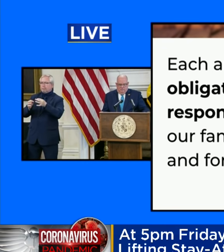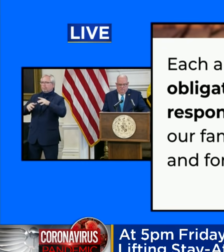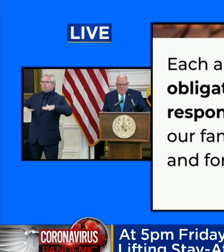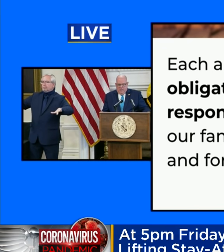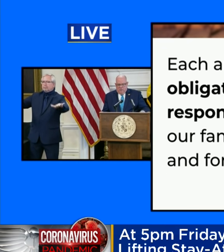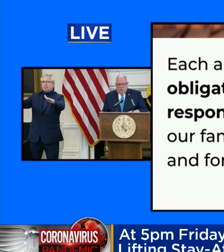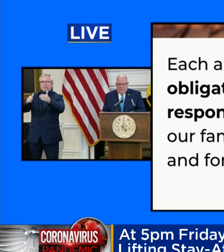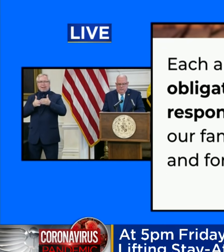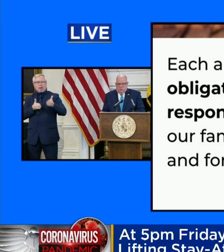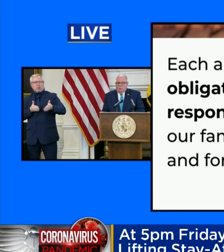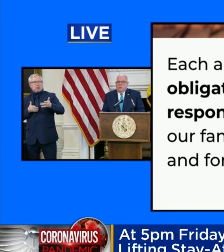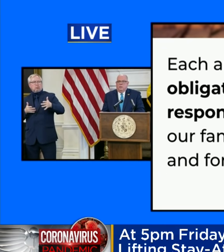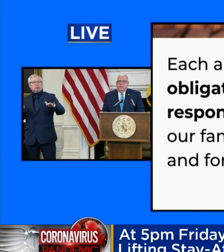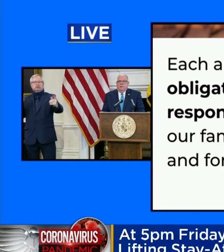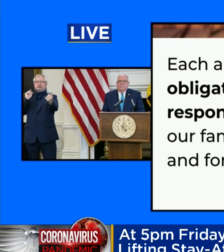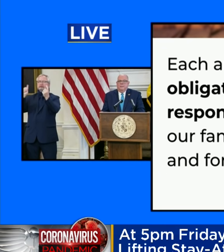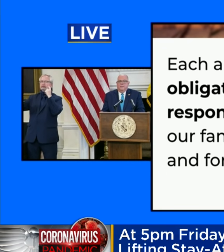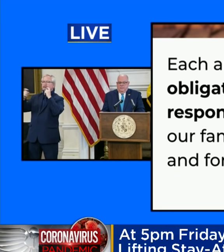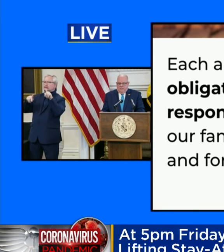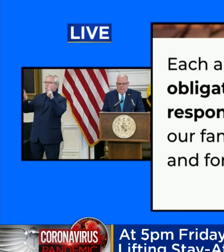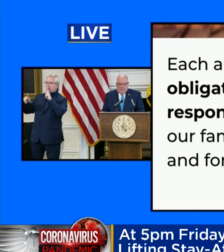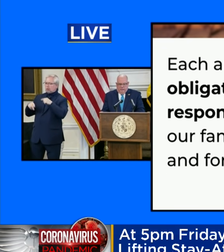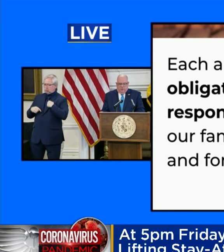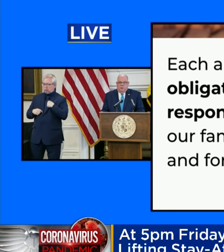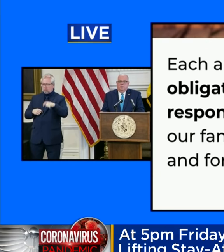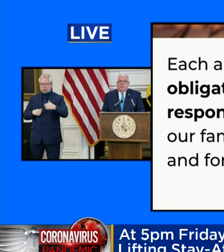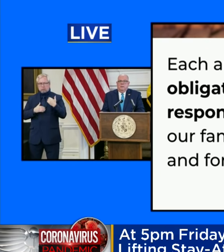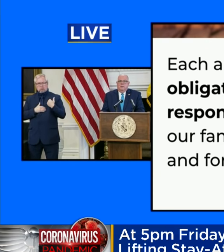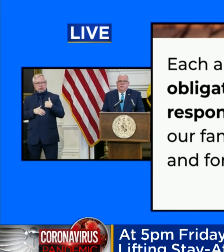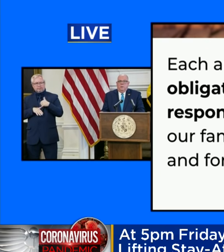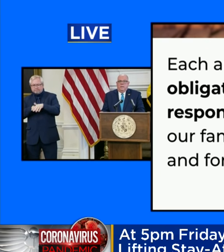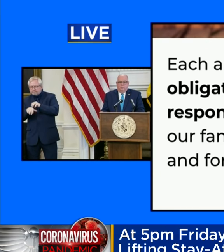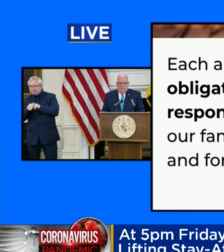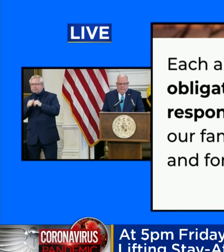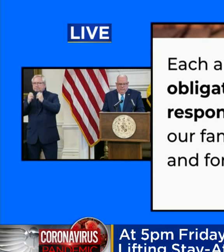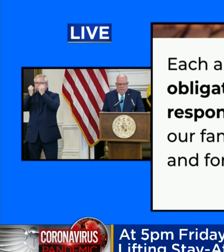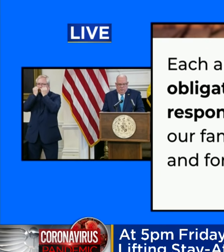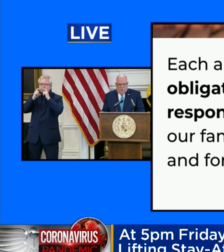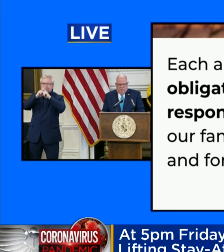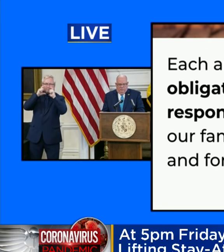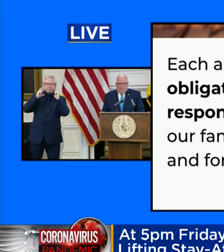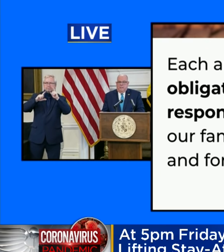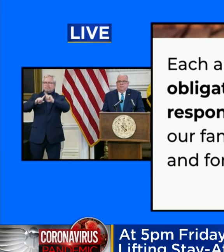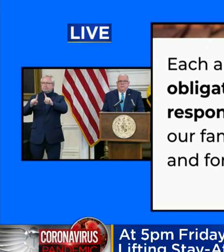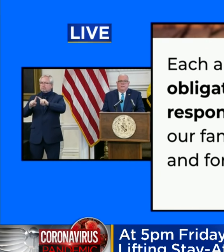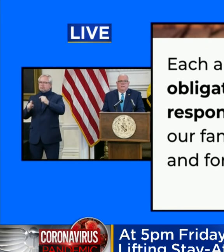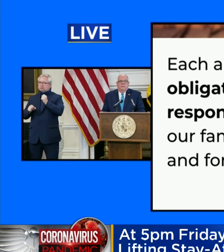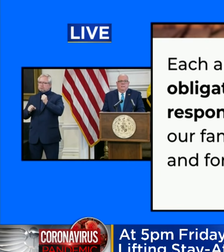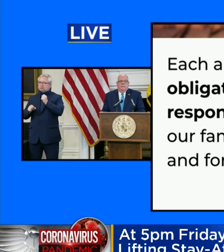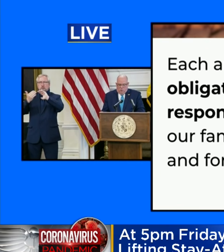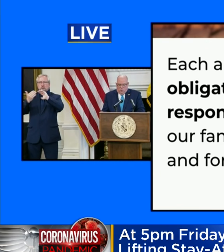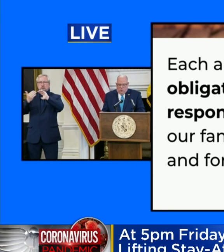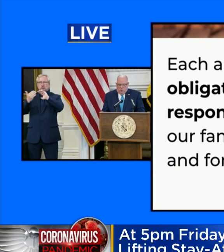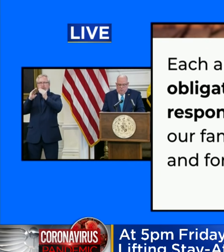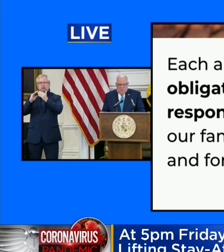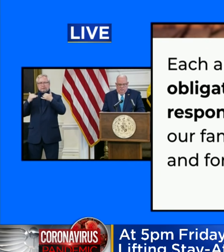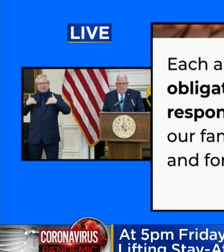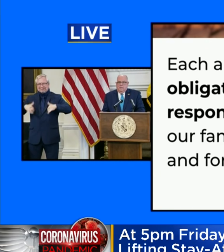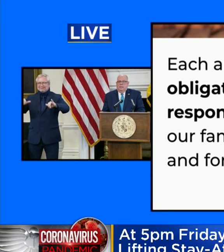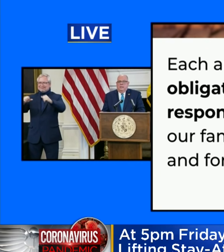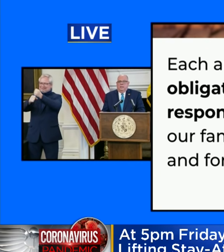Marylanders, so that as a community, together, we can begin to safely get back to